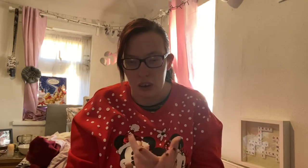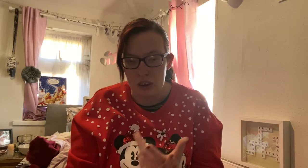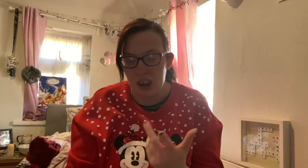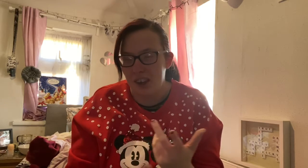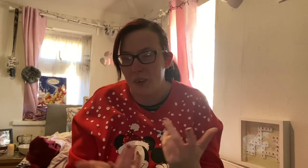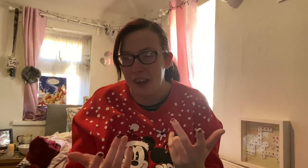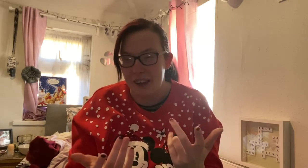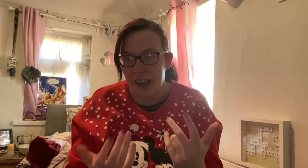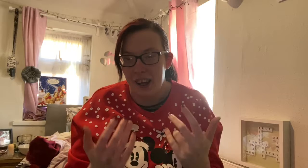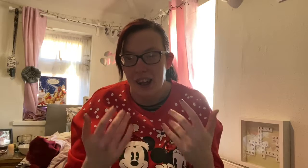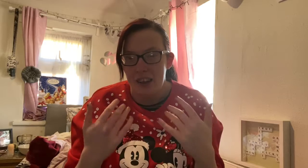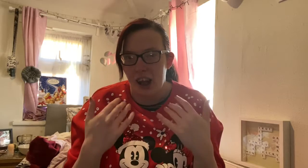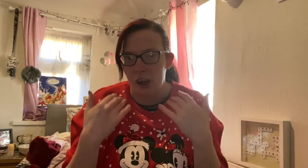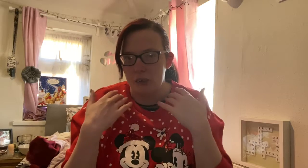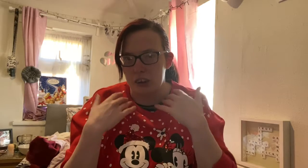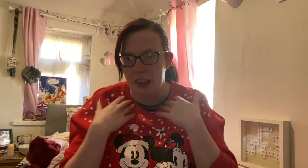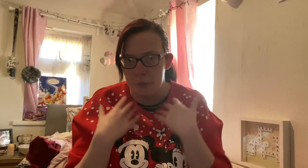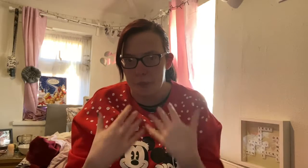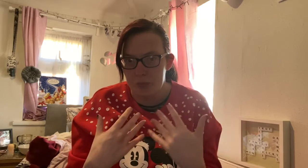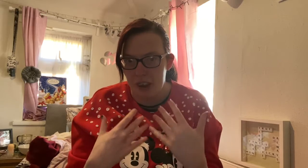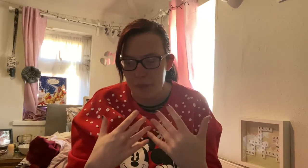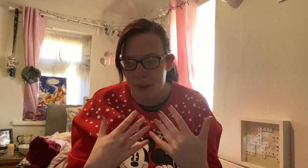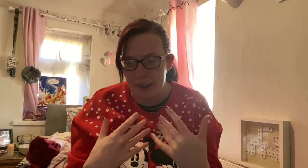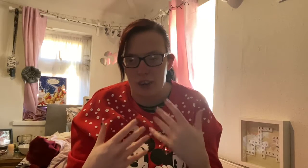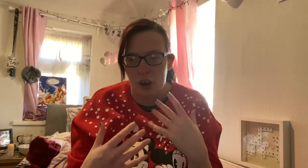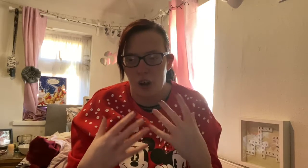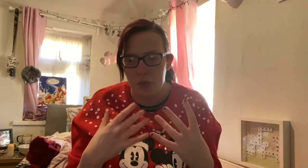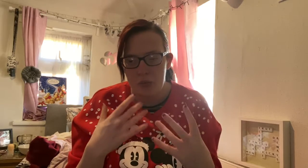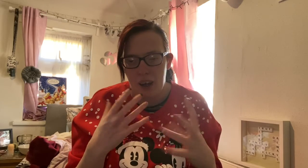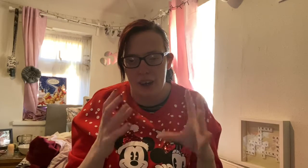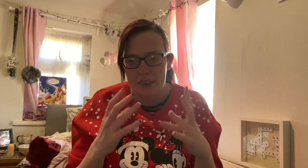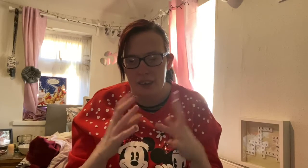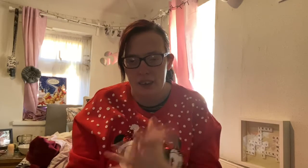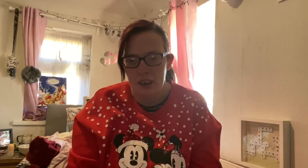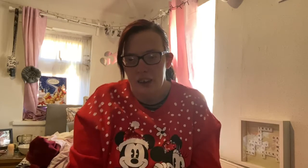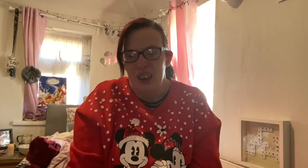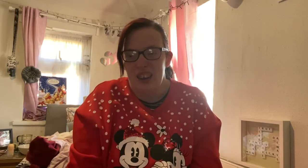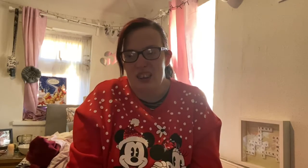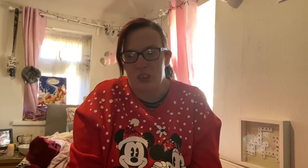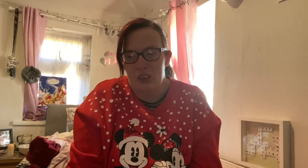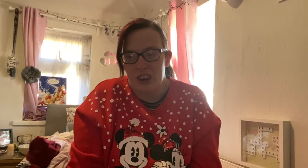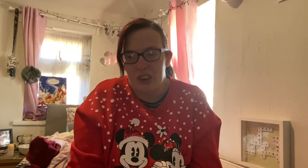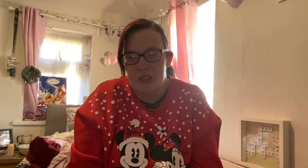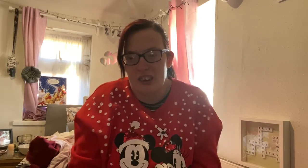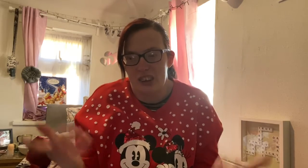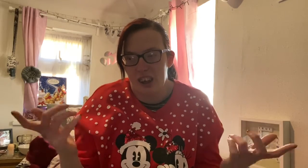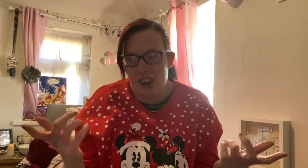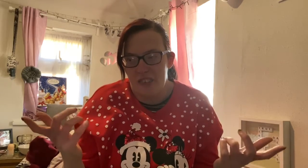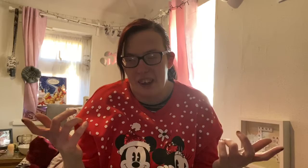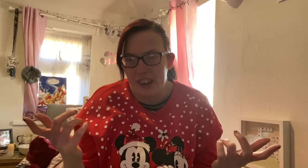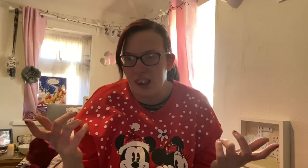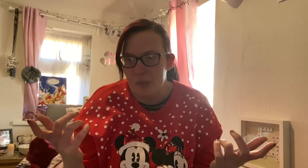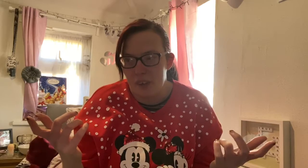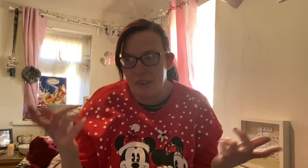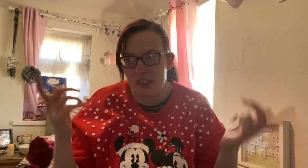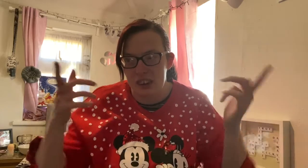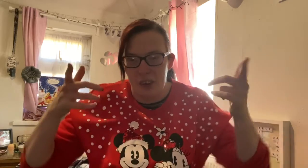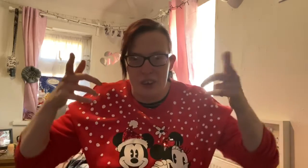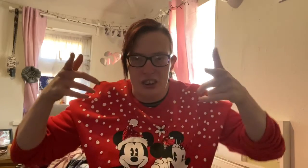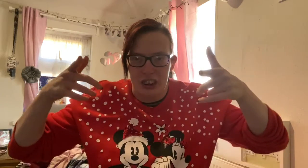so yeah, now I've just had a really bad cough and it's just one of those things that are going around at the moment, so you know